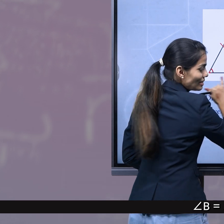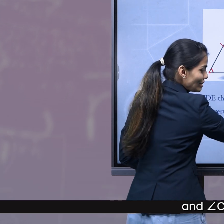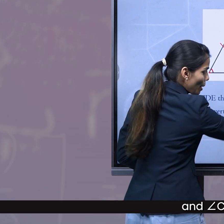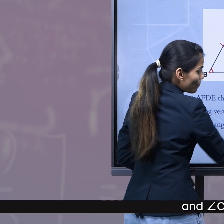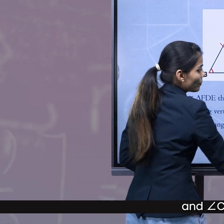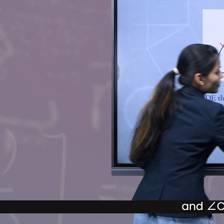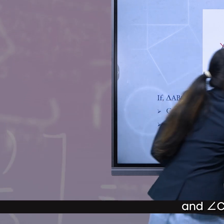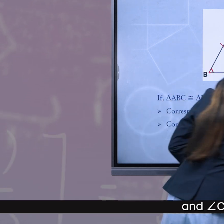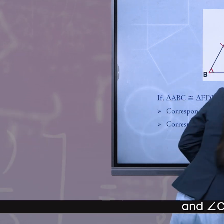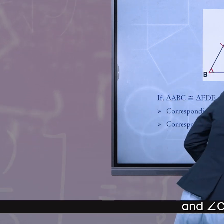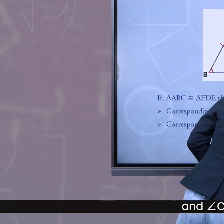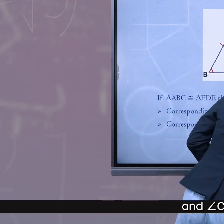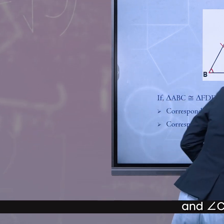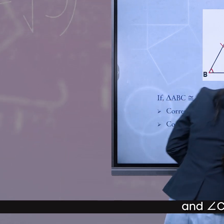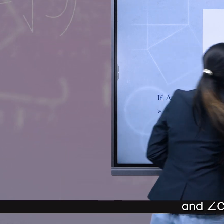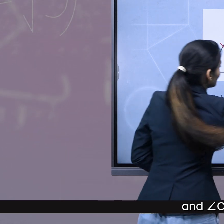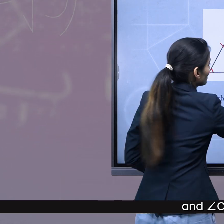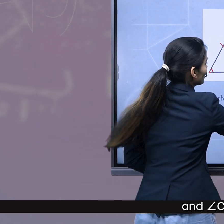and angle C is equal to angle E.